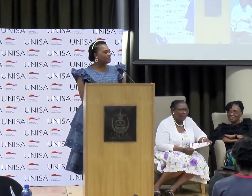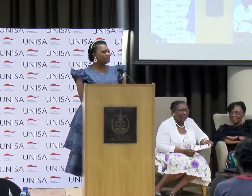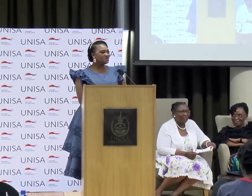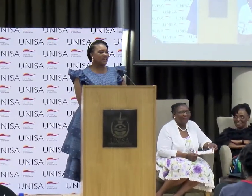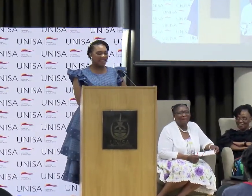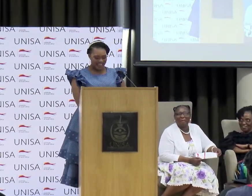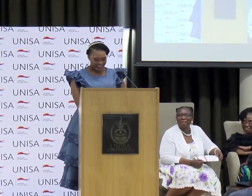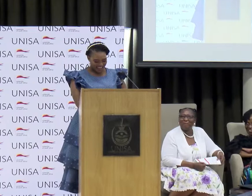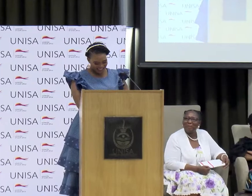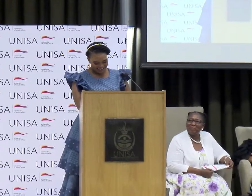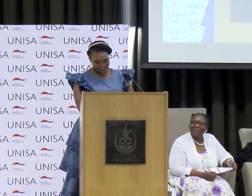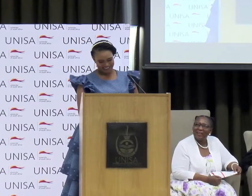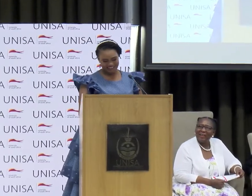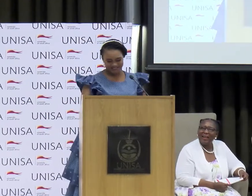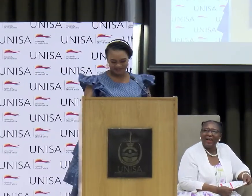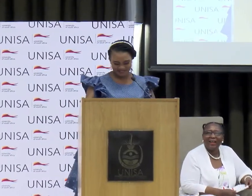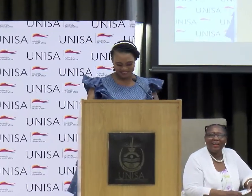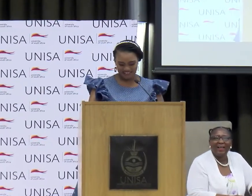Halala batho beso halala.